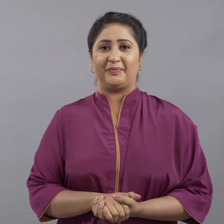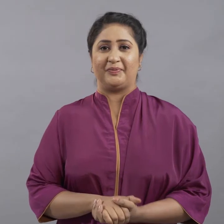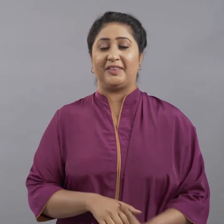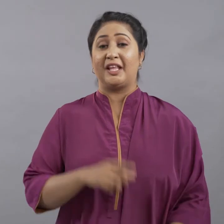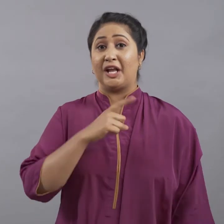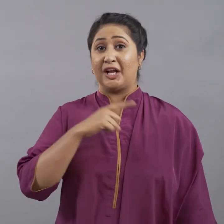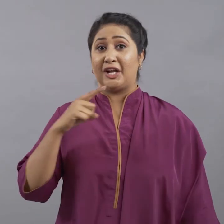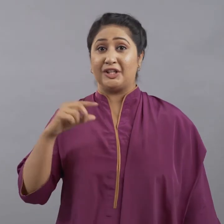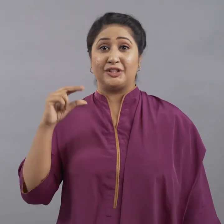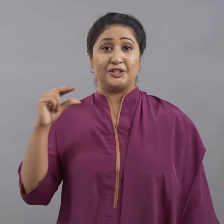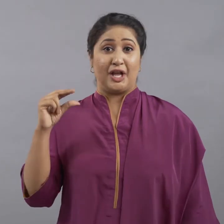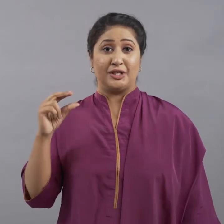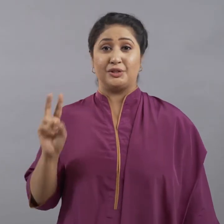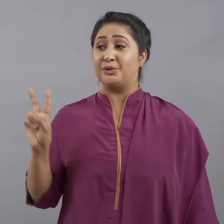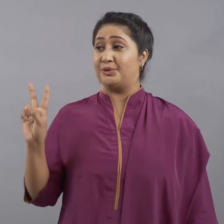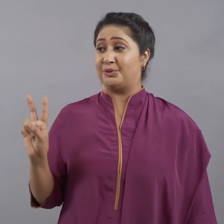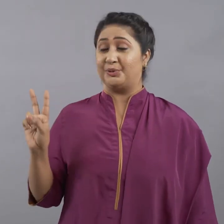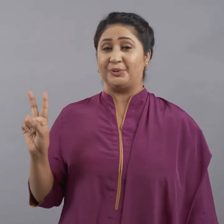Keywords, English Test 2.